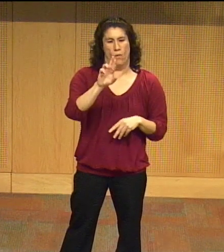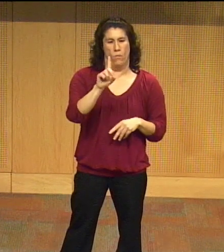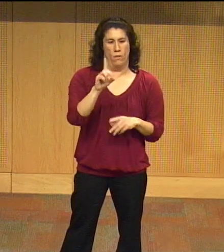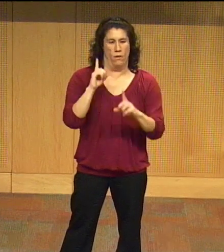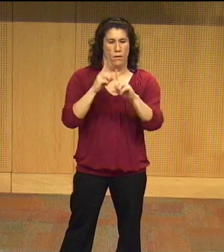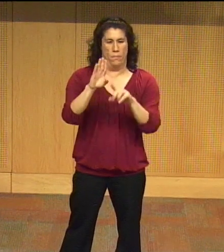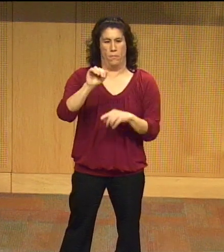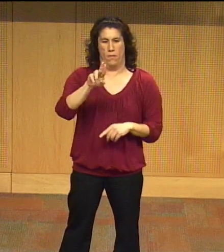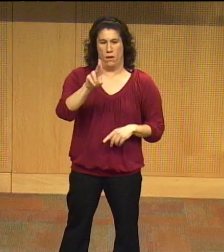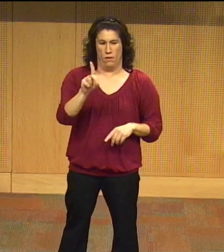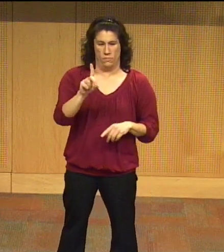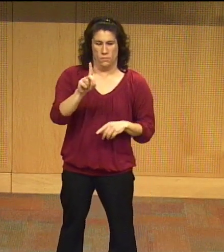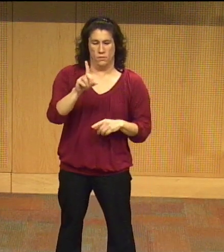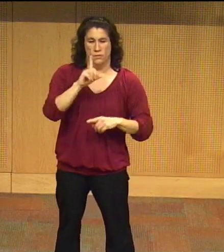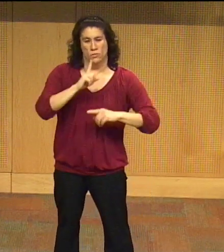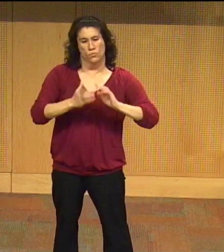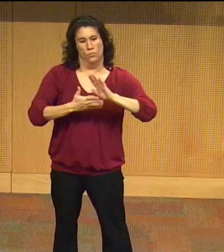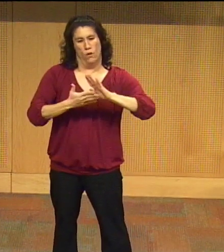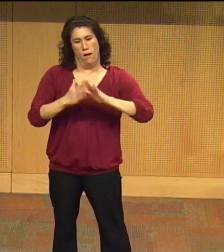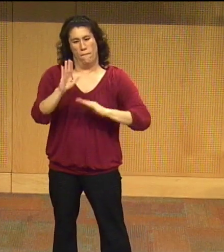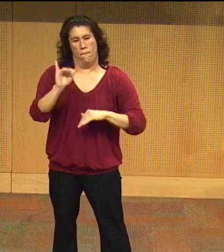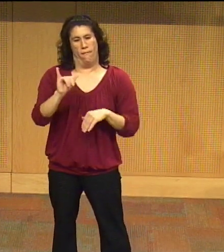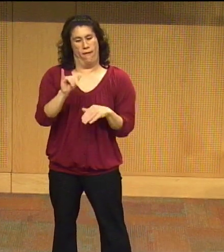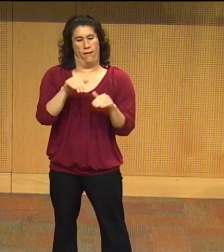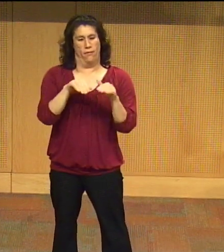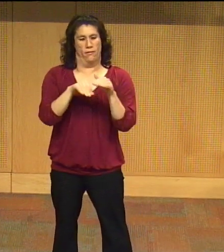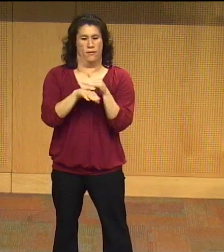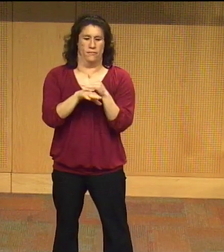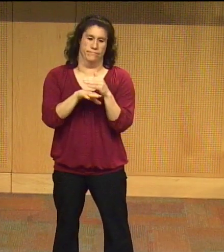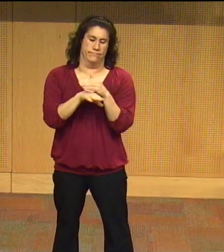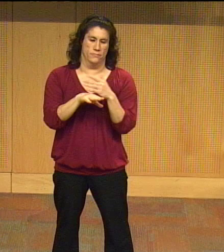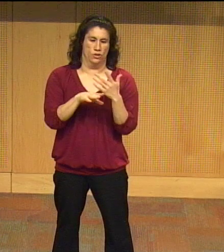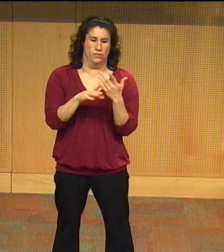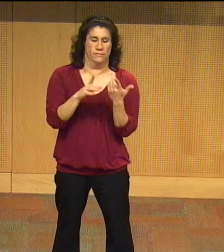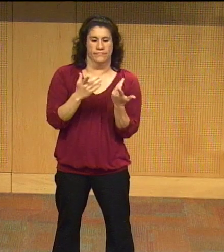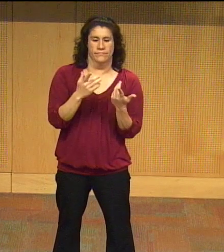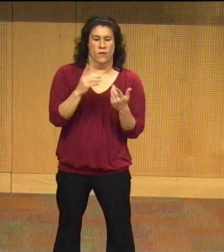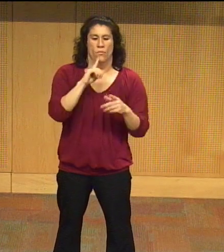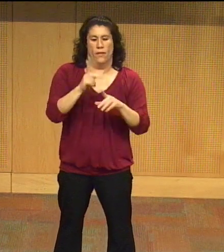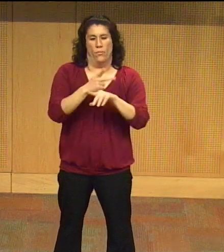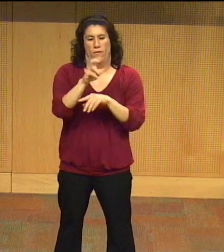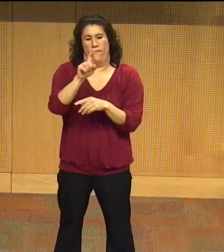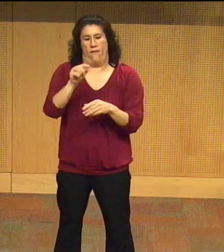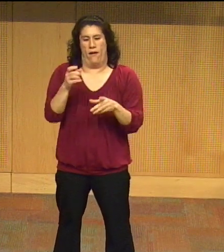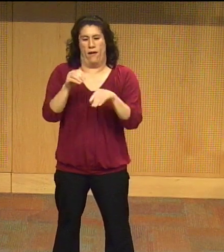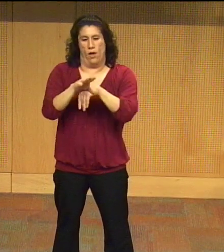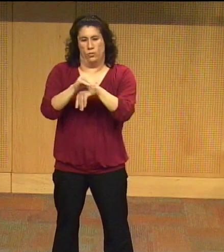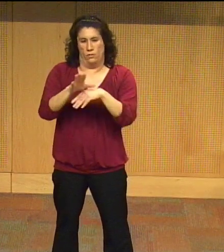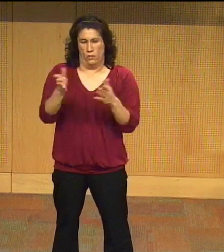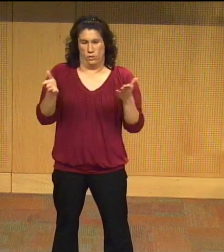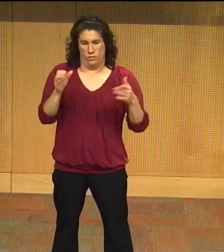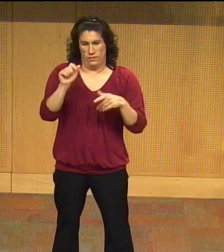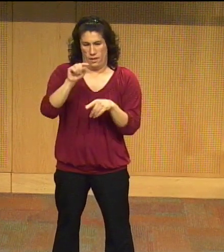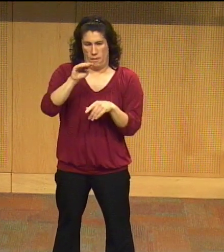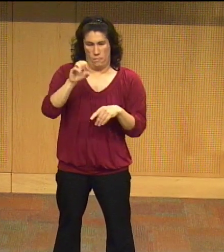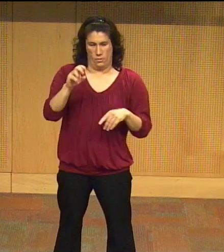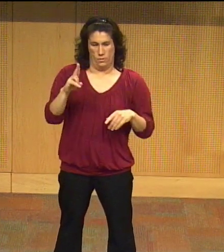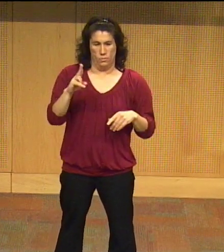MSU had a program that was wonderful and very helpful for me. It was called Vet Word Bound. And it was a program that the